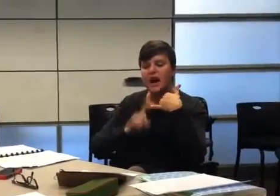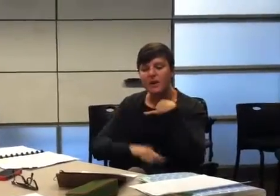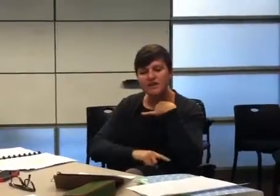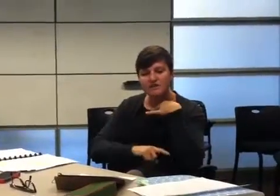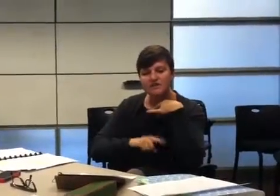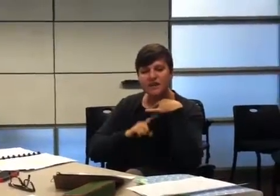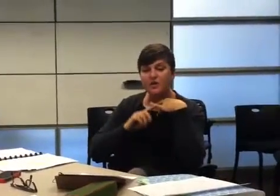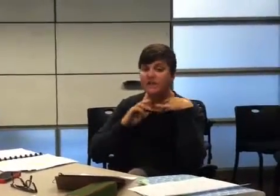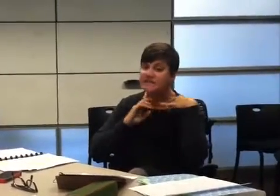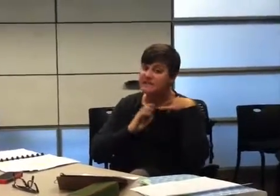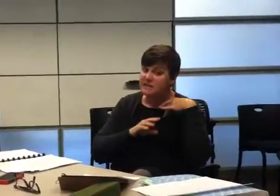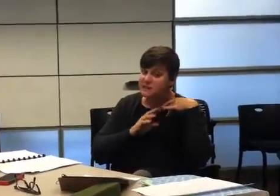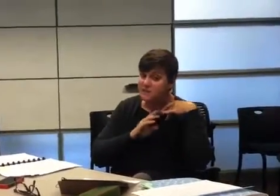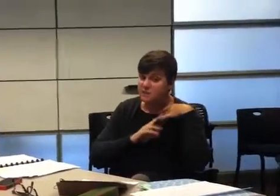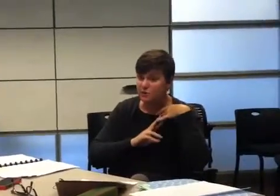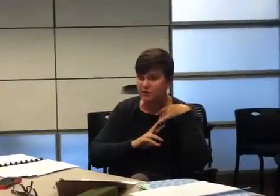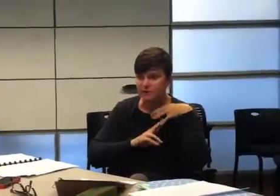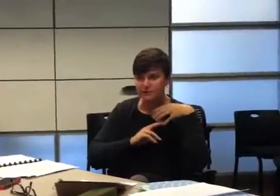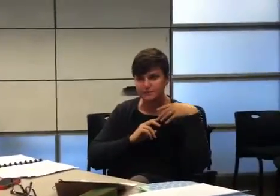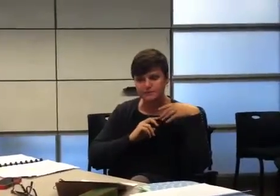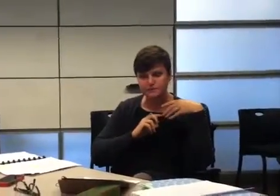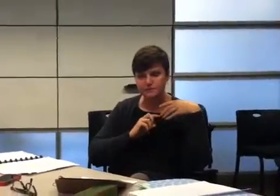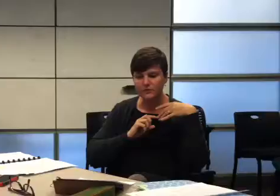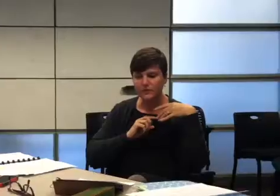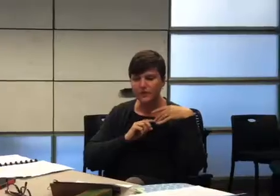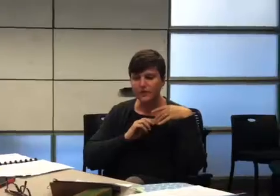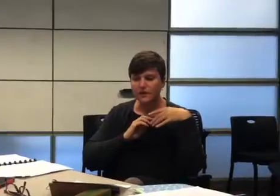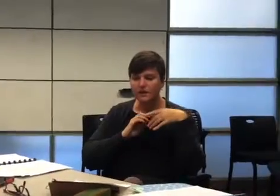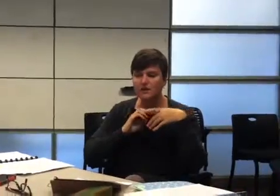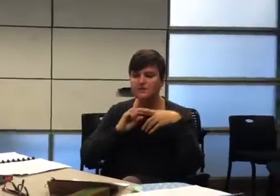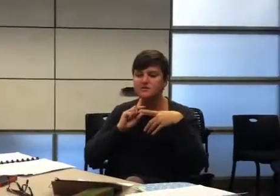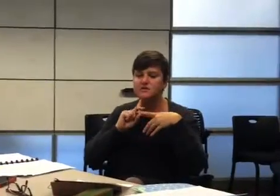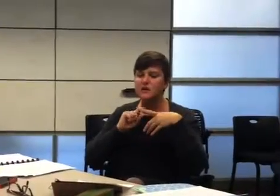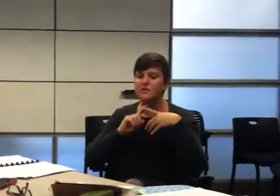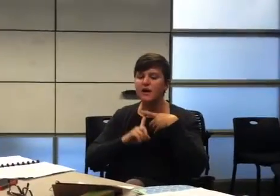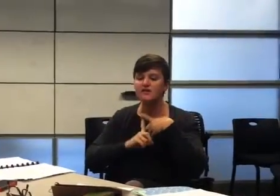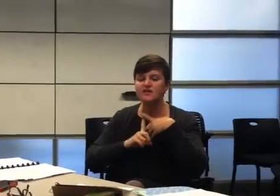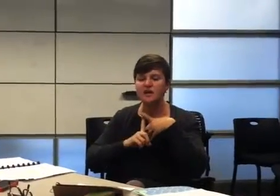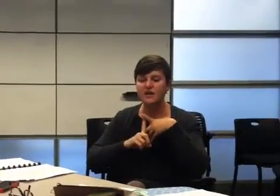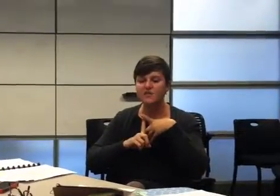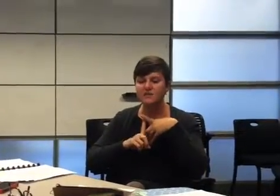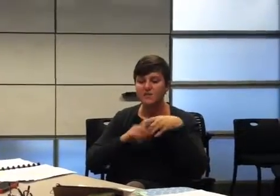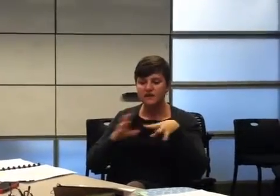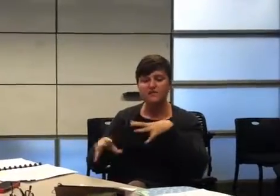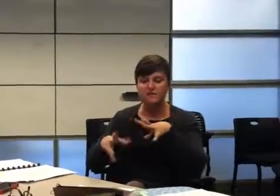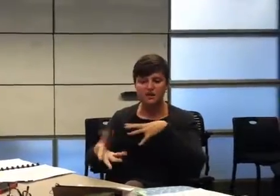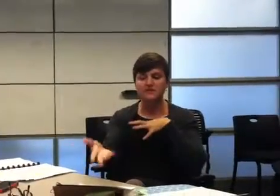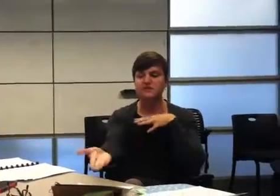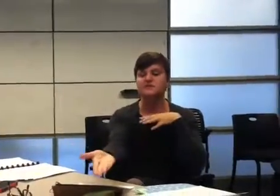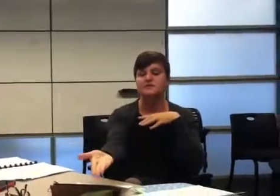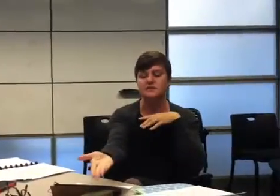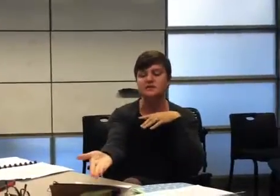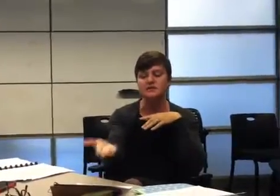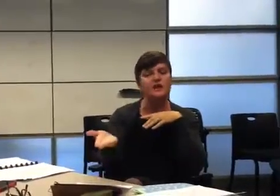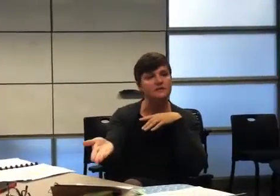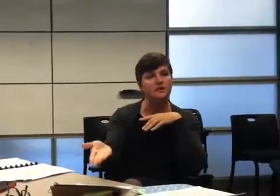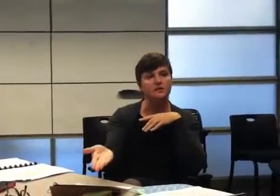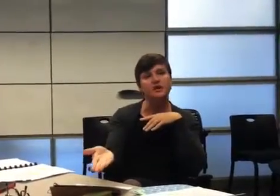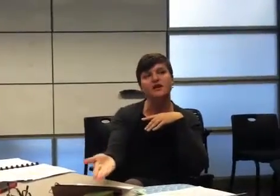How I do it now, and it seems to be working, is I just have them, I give them kind of this is exactly the homework I